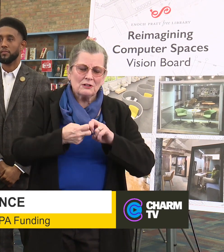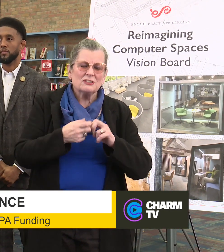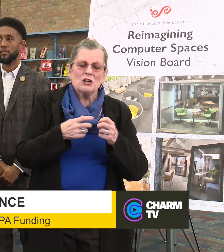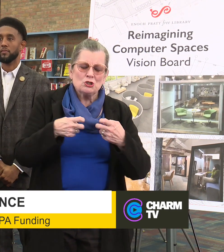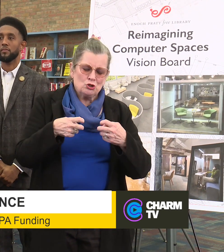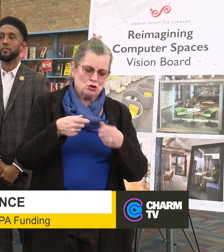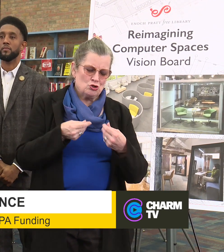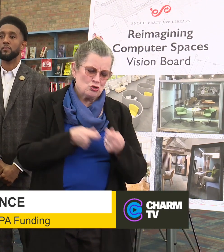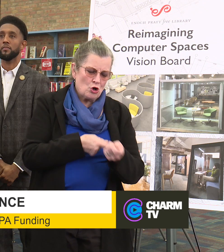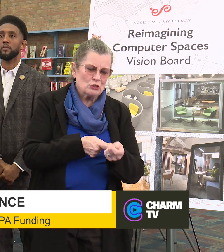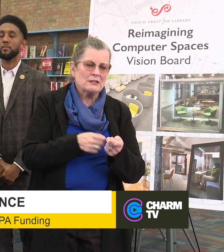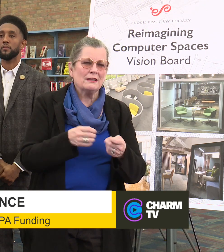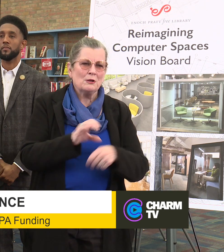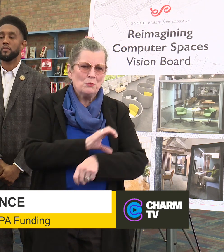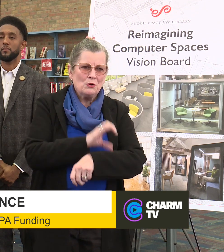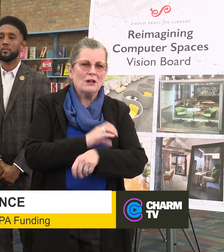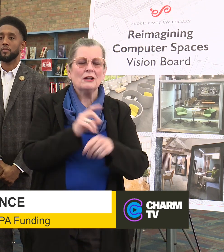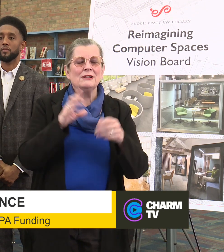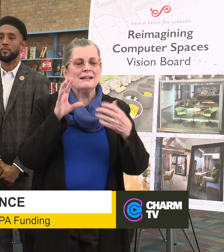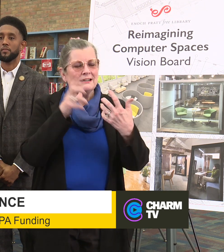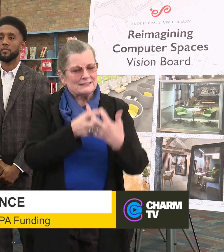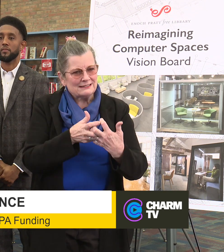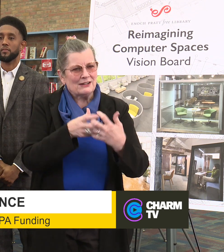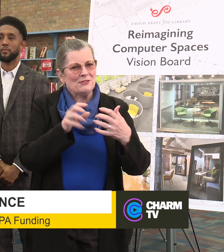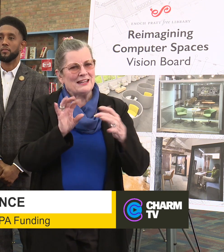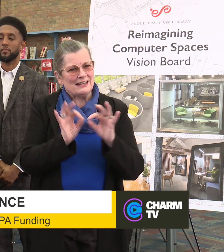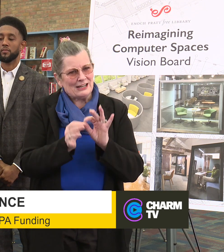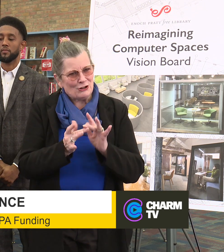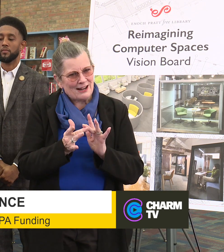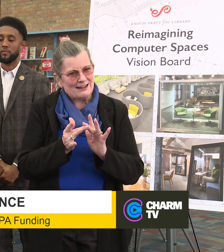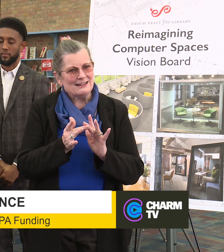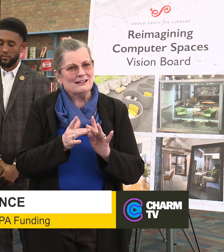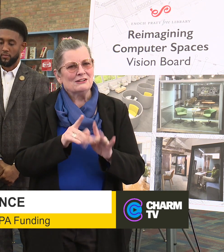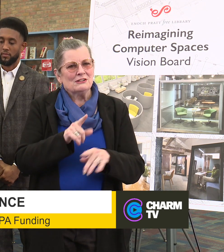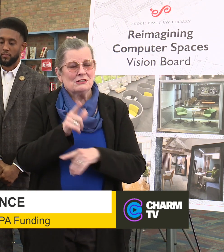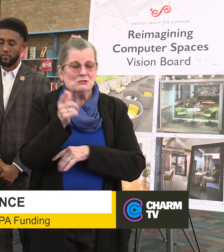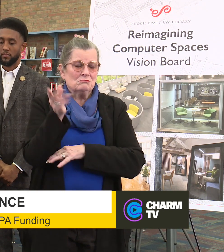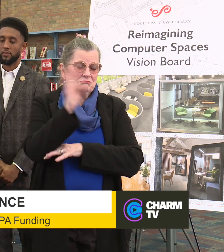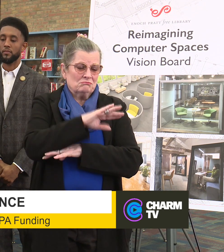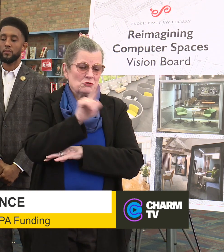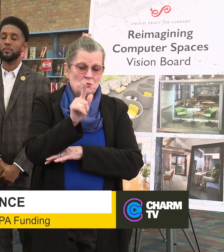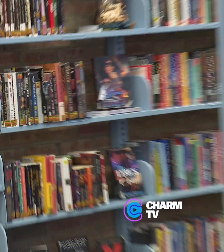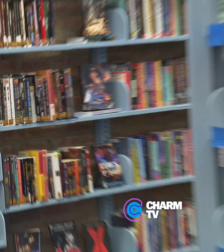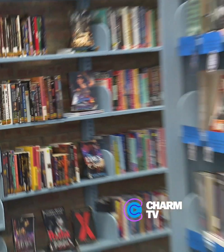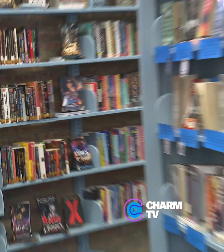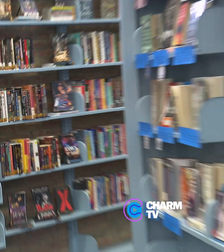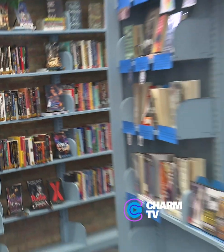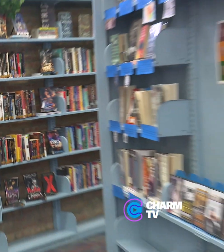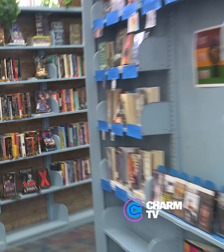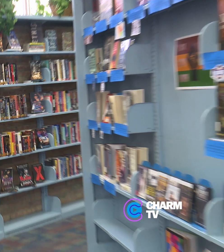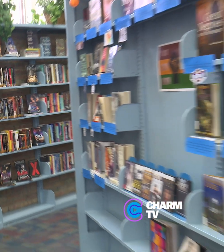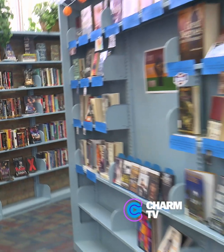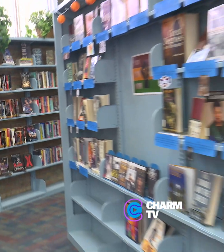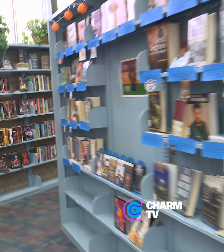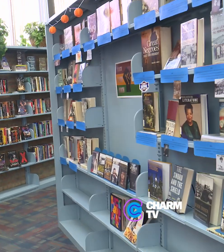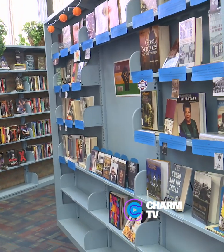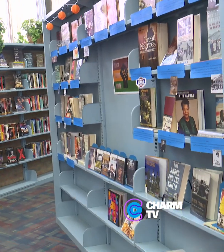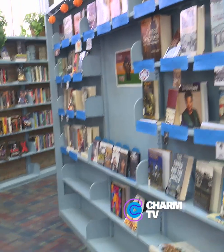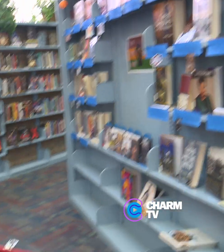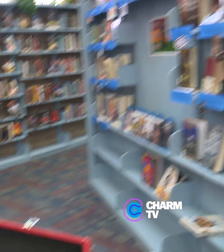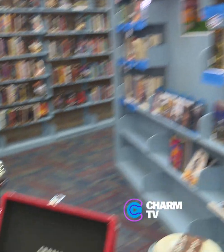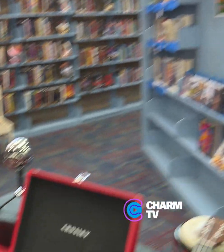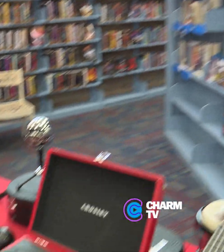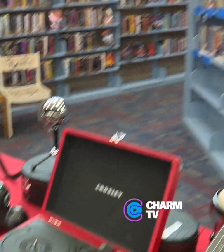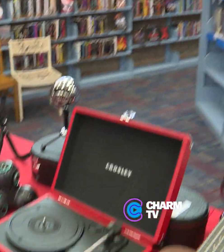internet 24 hours a day, 7 days a week, regardless of whether or not our buildings are open. And while we're moving library